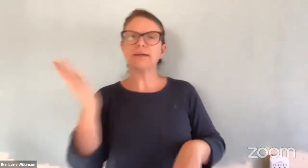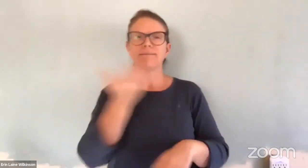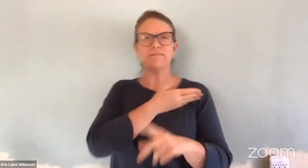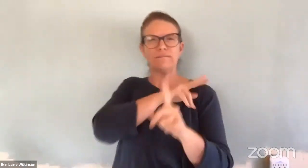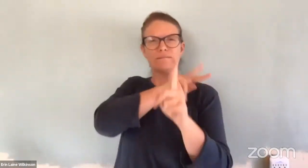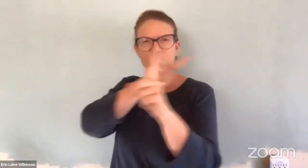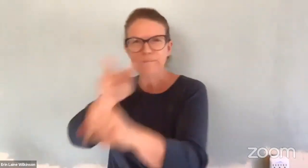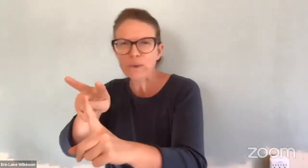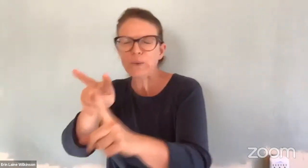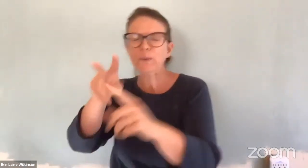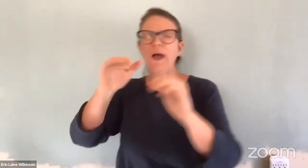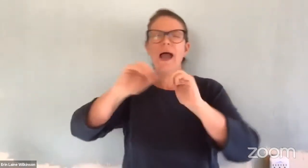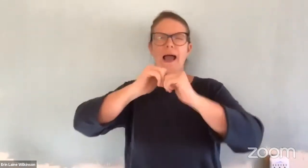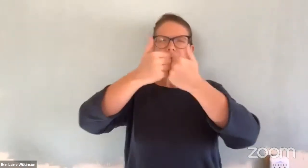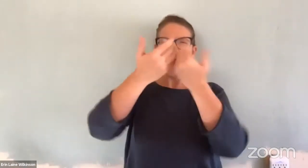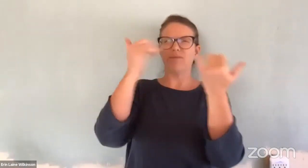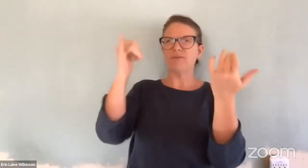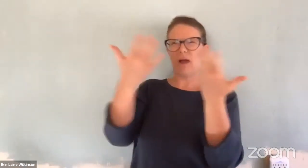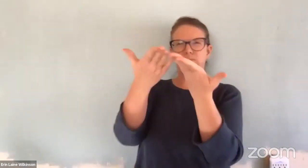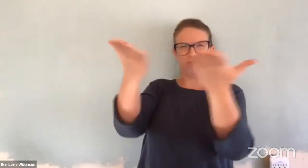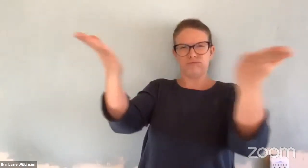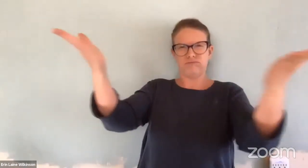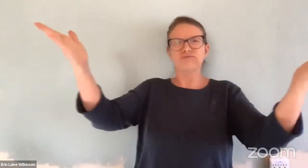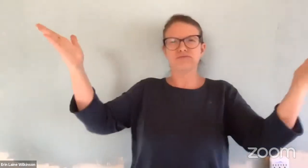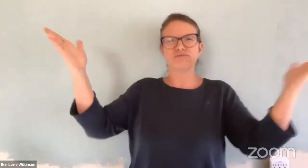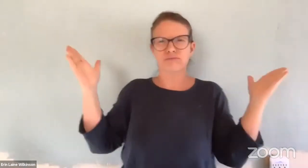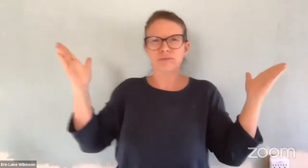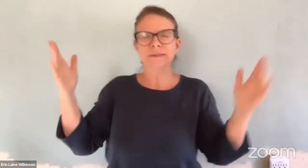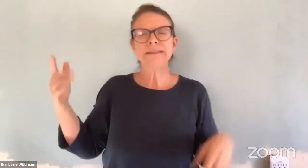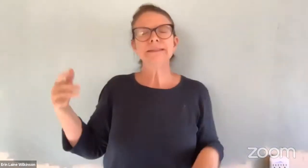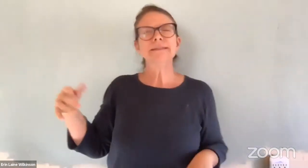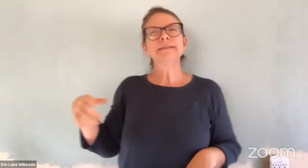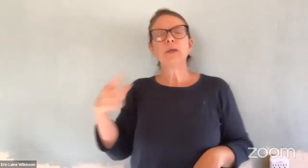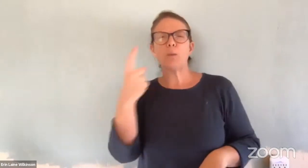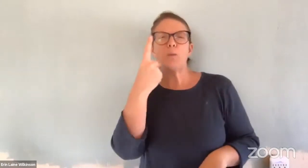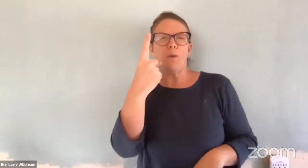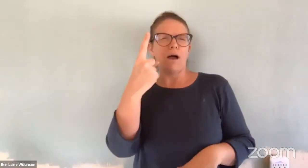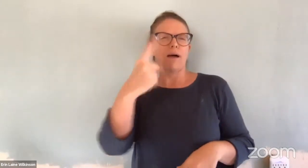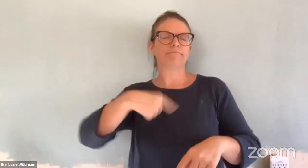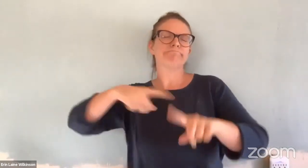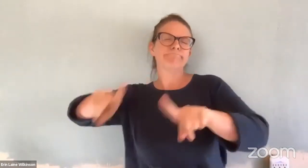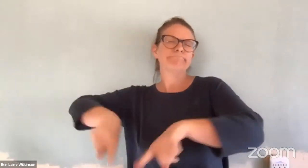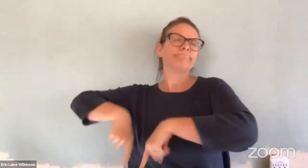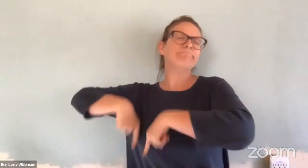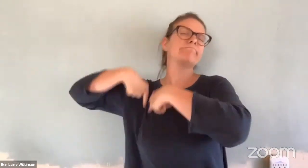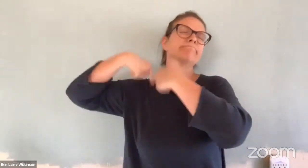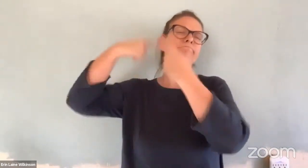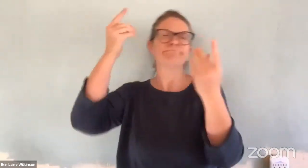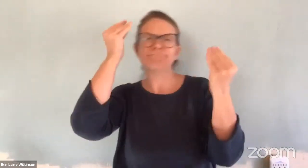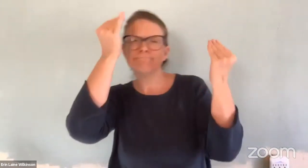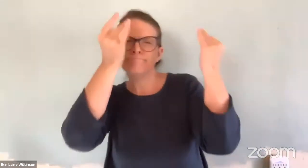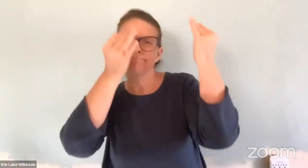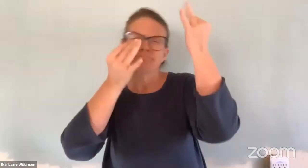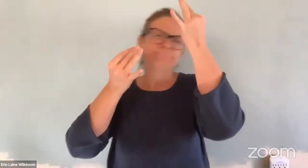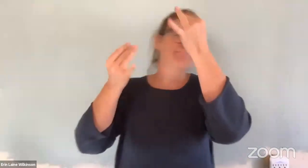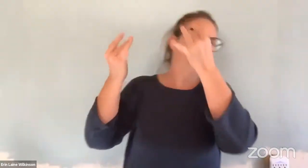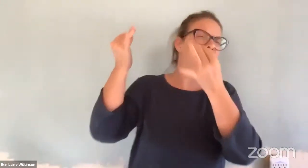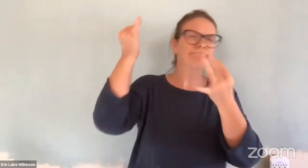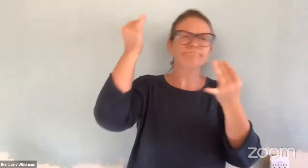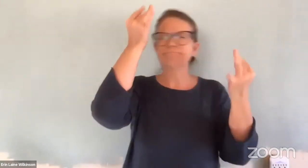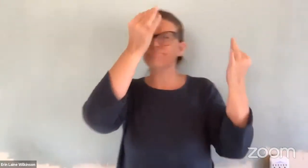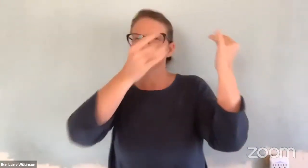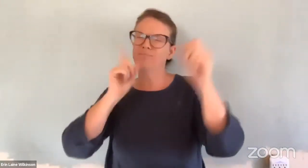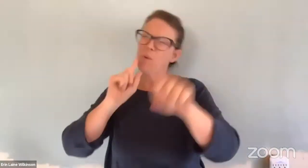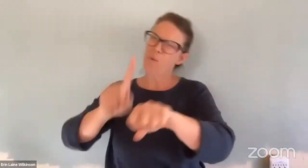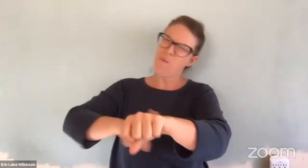how linguists present and analyze and look at all of this information. One